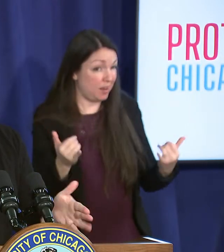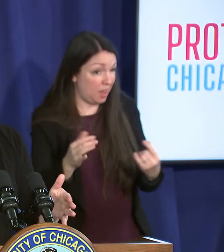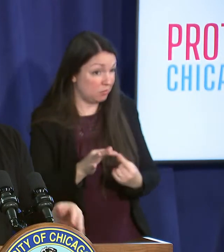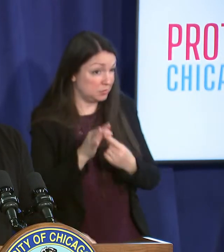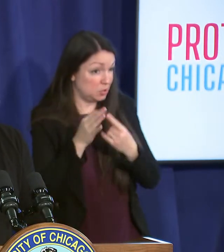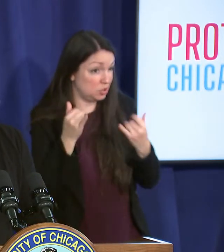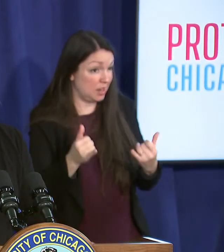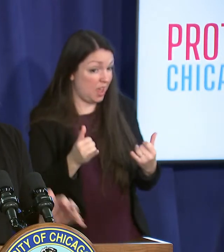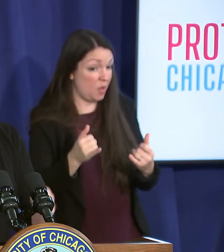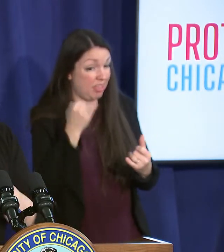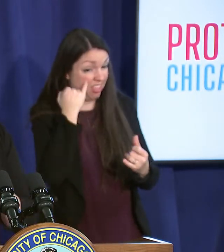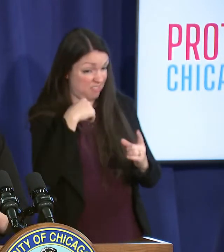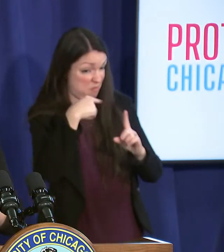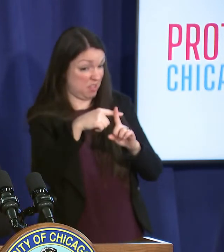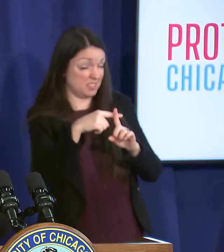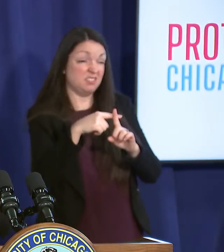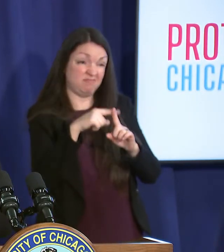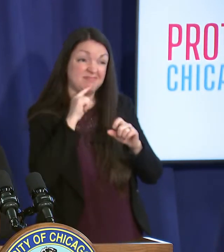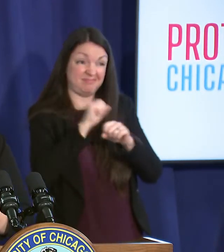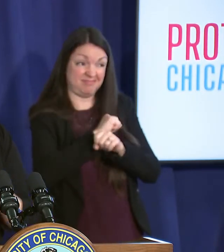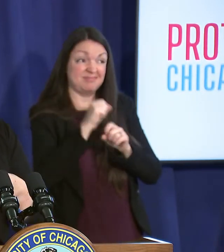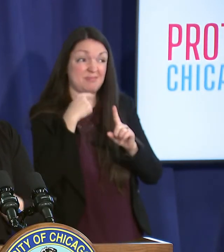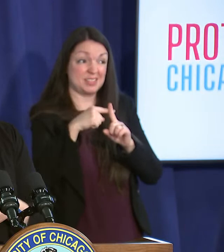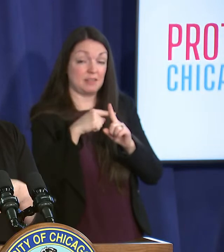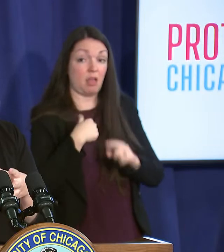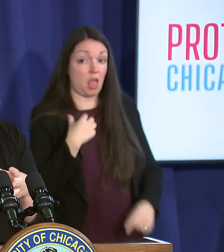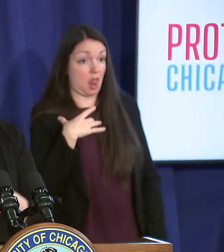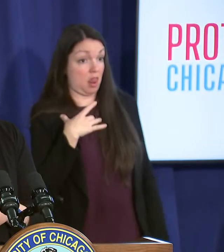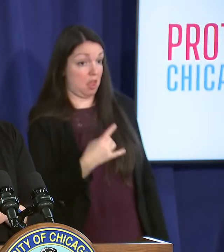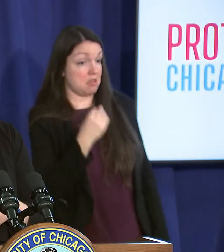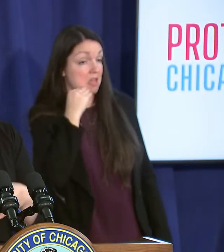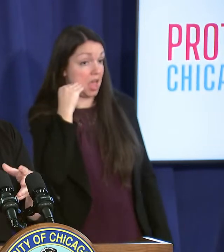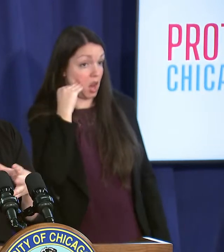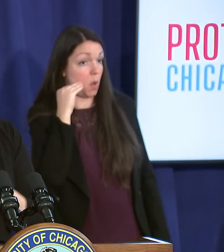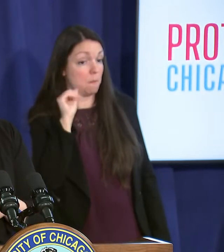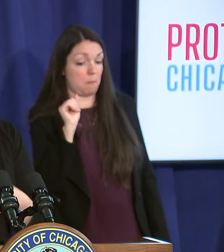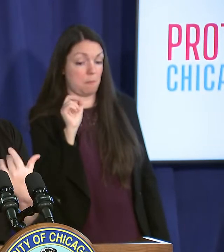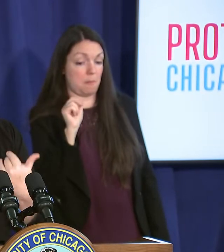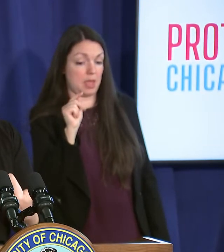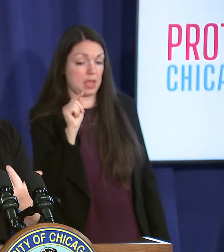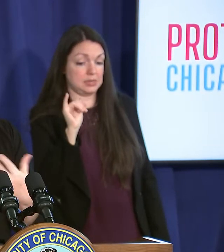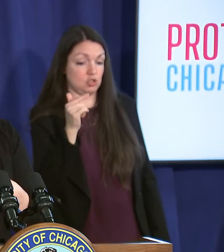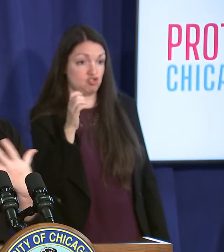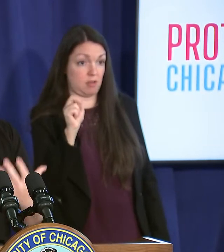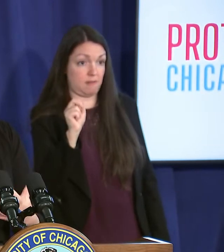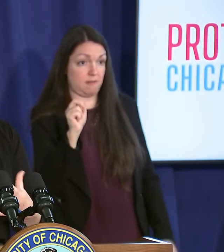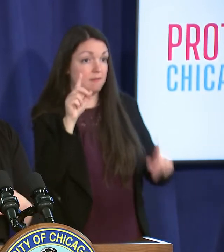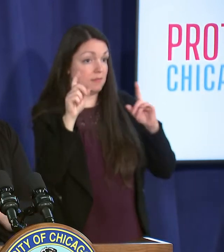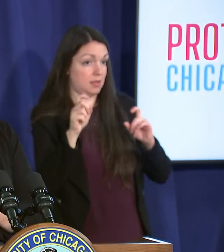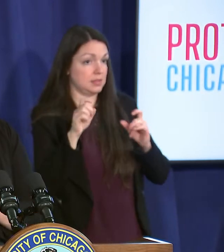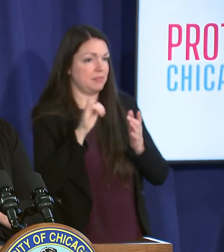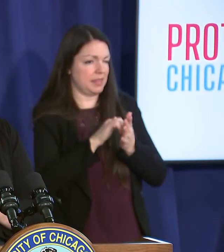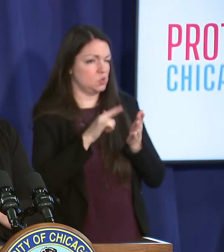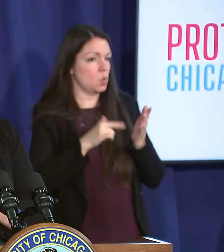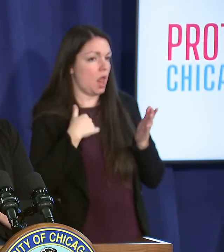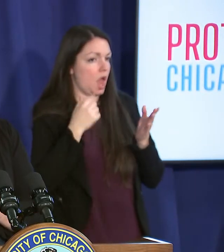the surge, is positive. I really, really like the at-home antigen tests. They're the ones I really turn